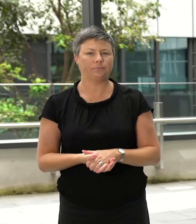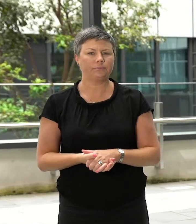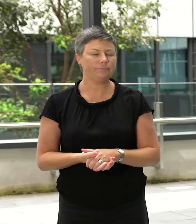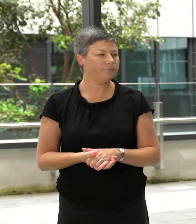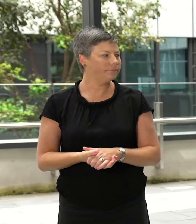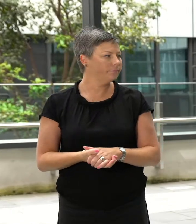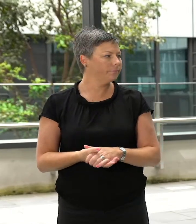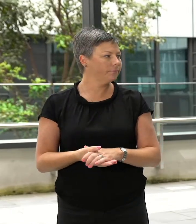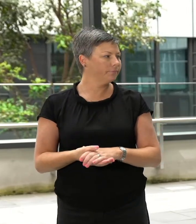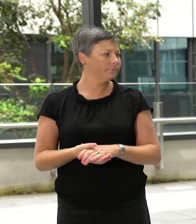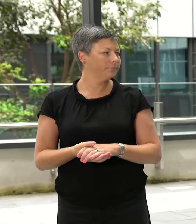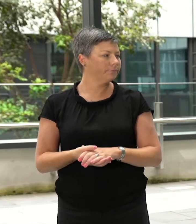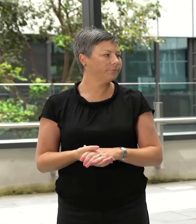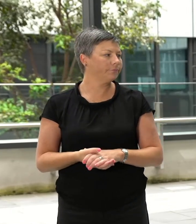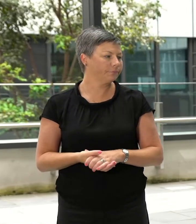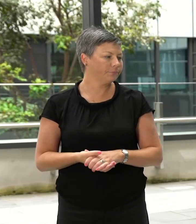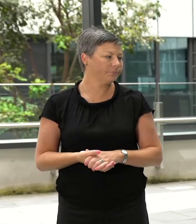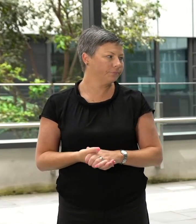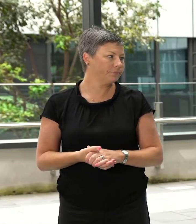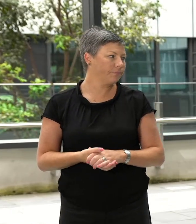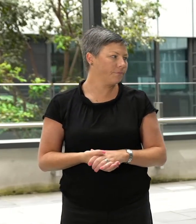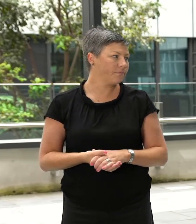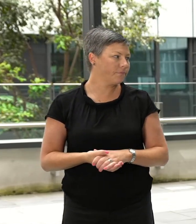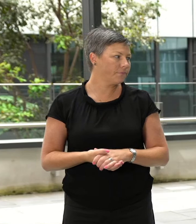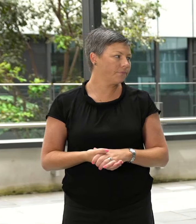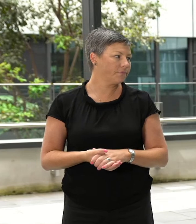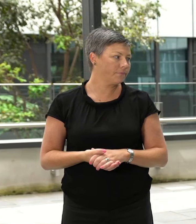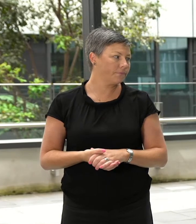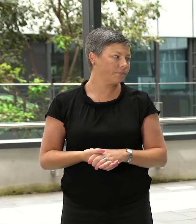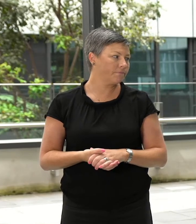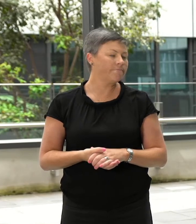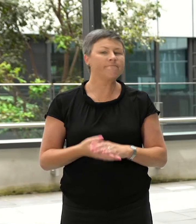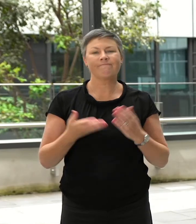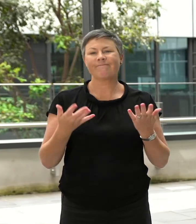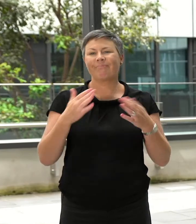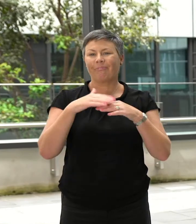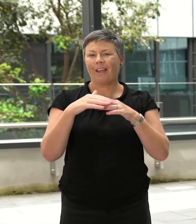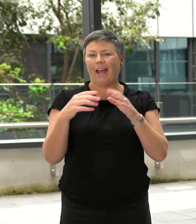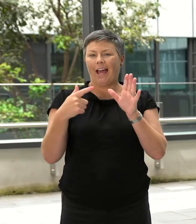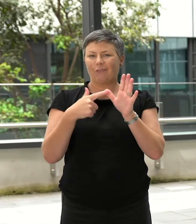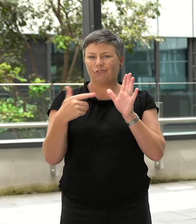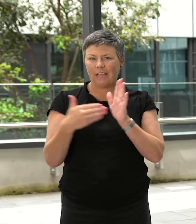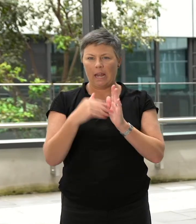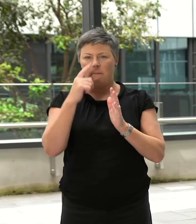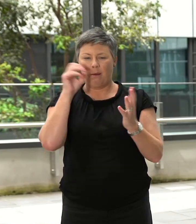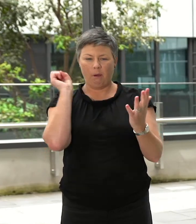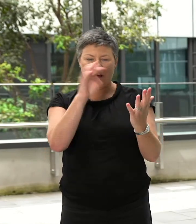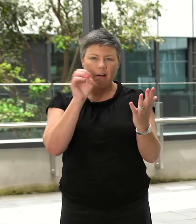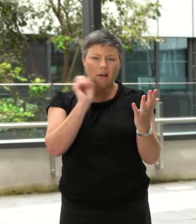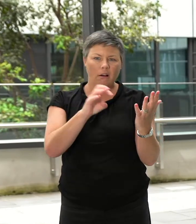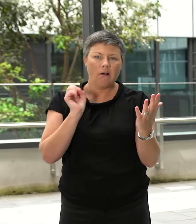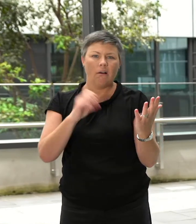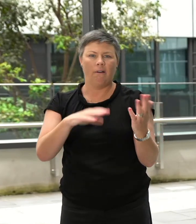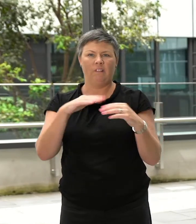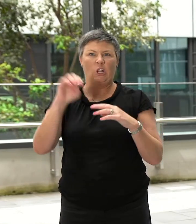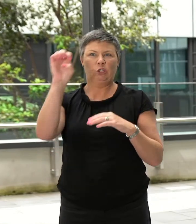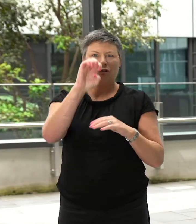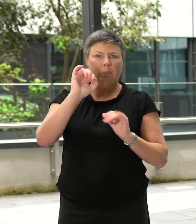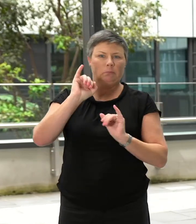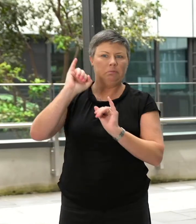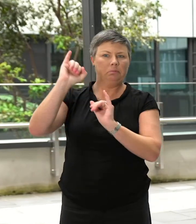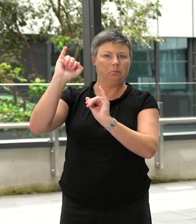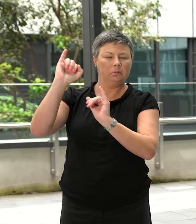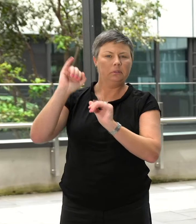Yeah, I think it's important to say, with respect to the concerns about AstraZeneca that are in the media at the moment, it's reassuring to see what Norway